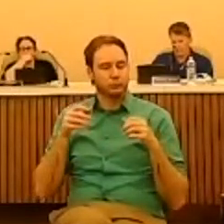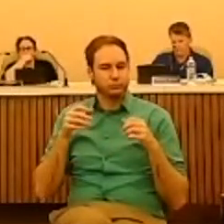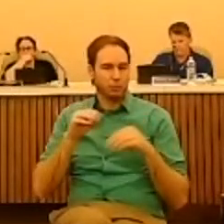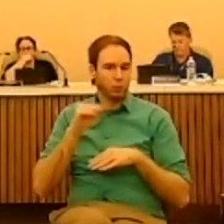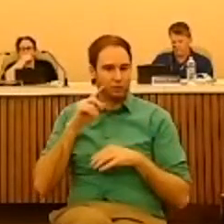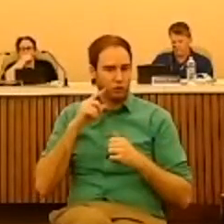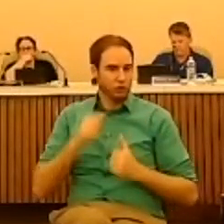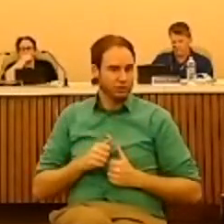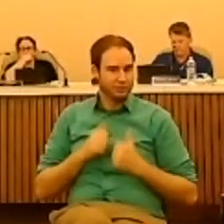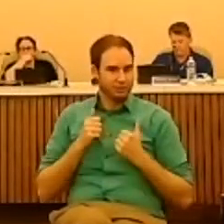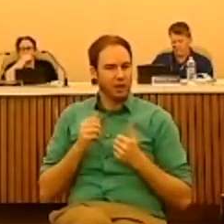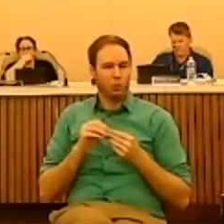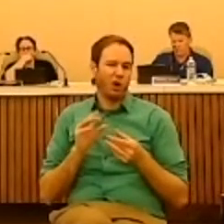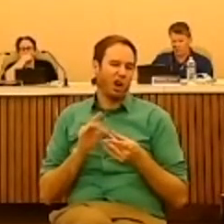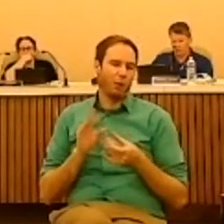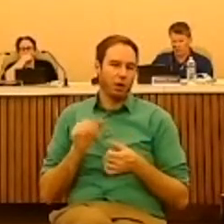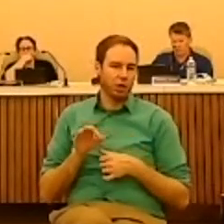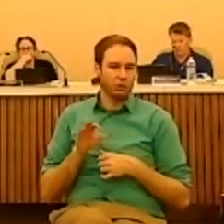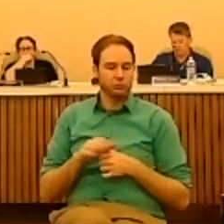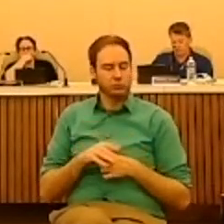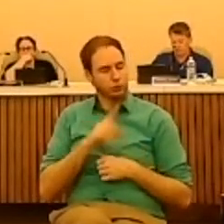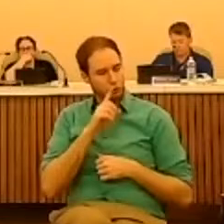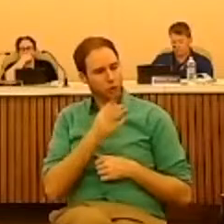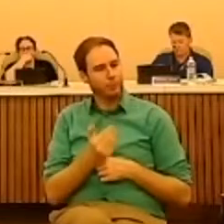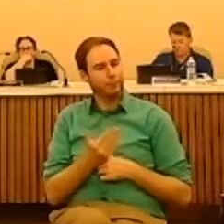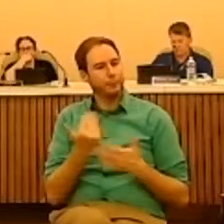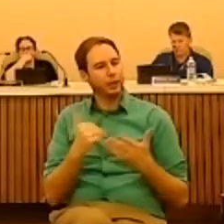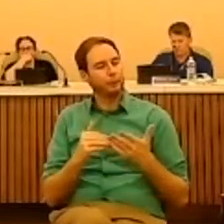That's more of a comment than a question. Sure.